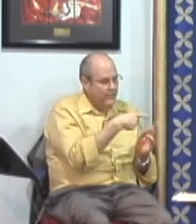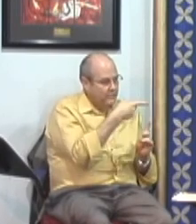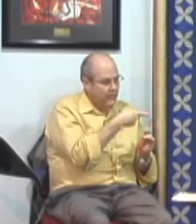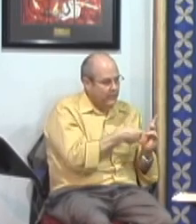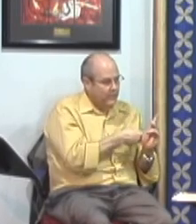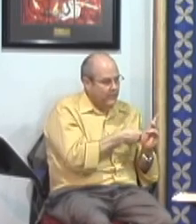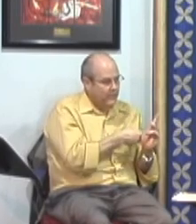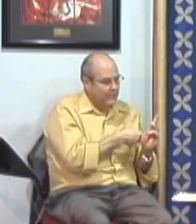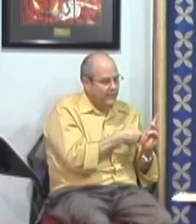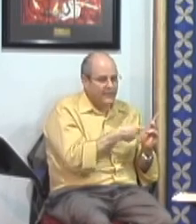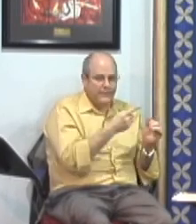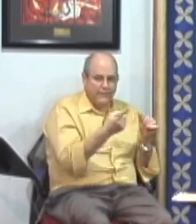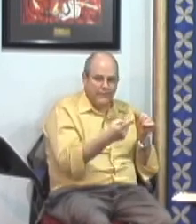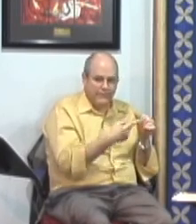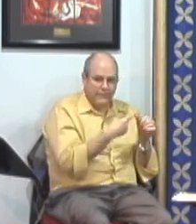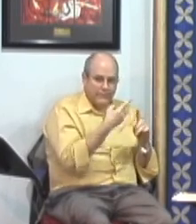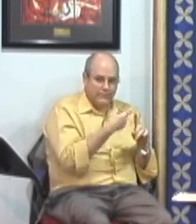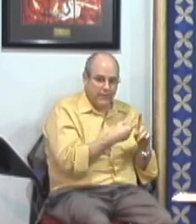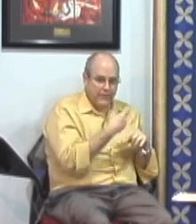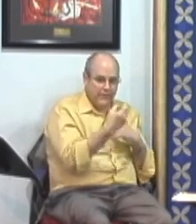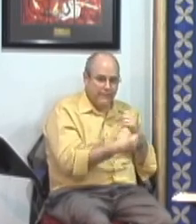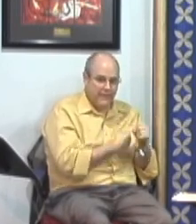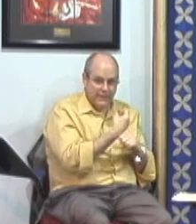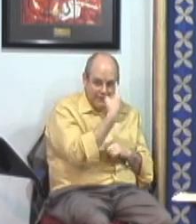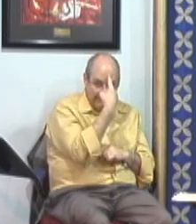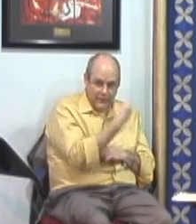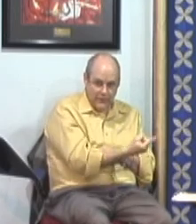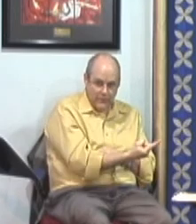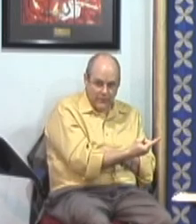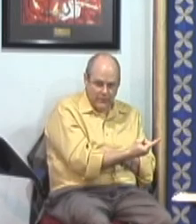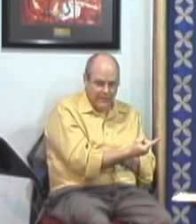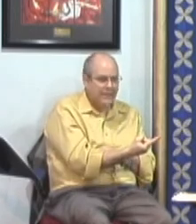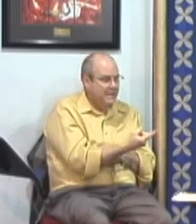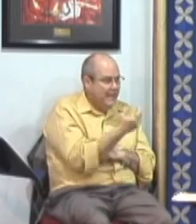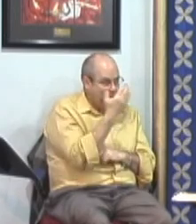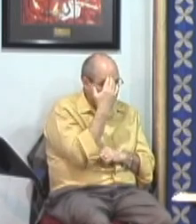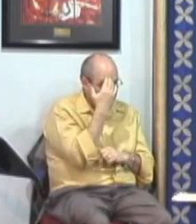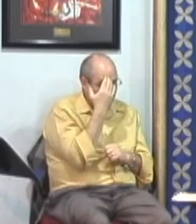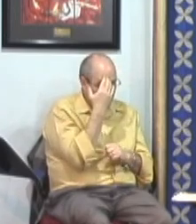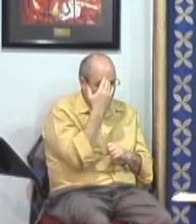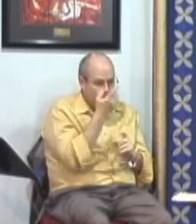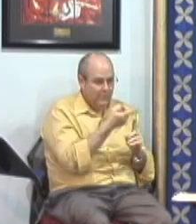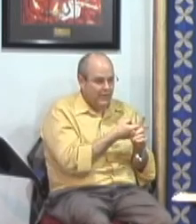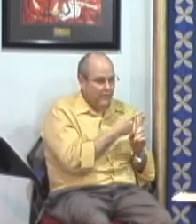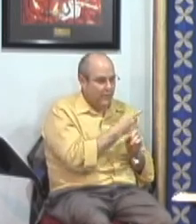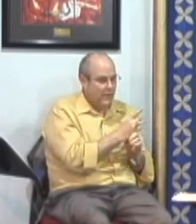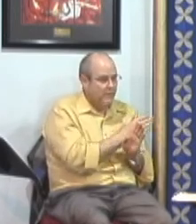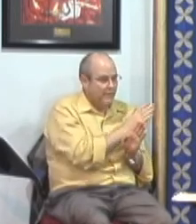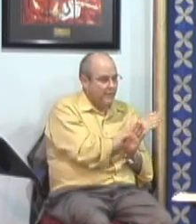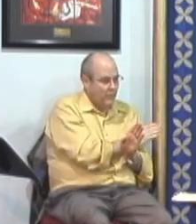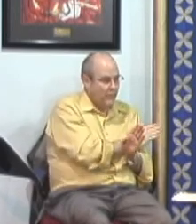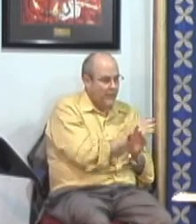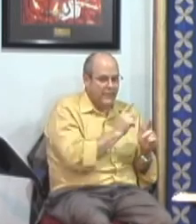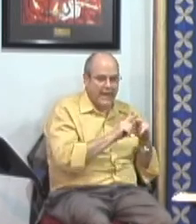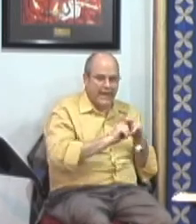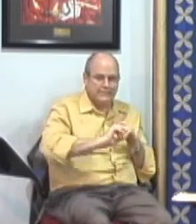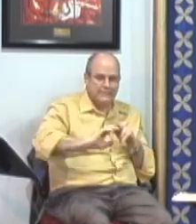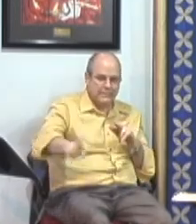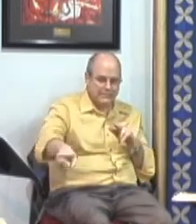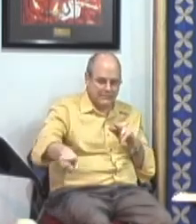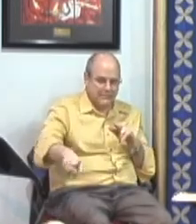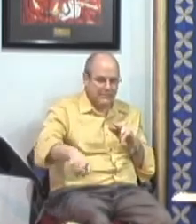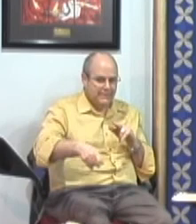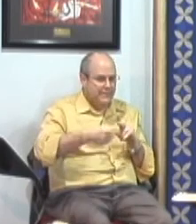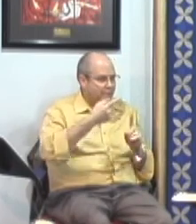month. It will be the first month of the year for you. Now, we know which month it was because it happened just before the Exodus. So the